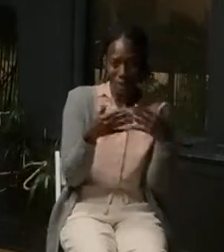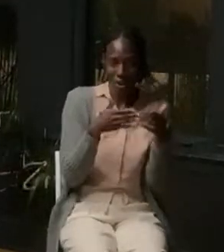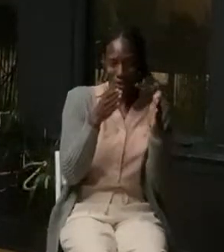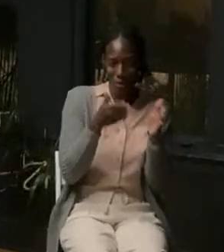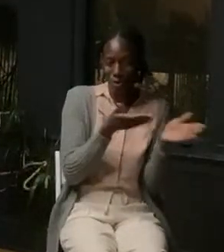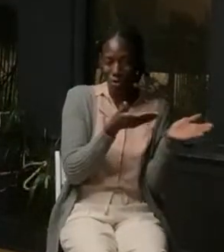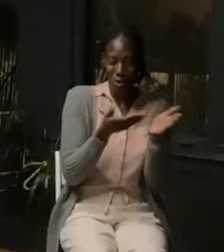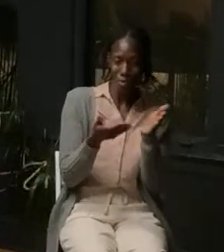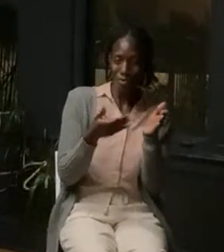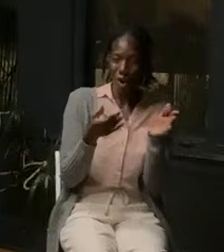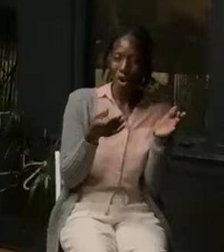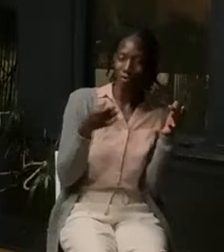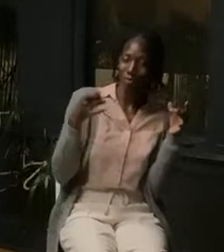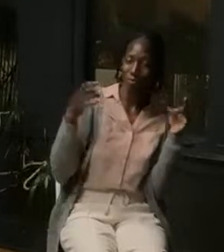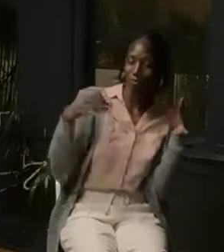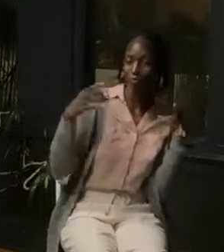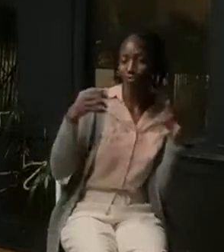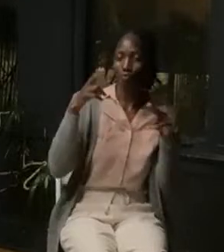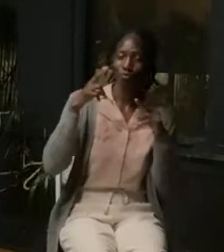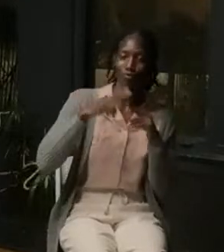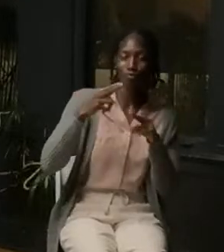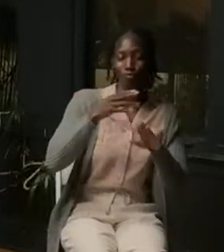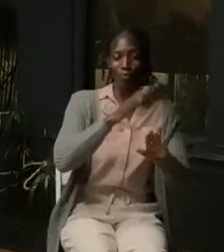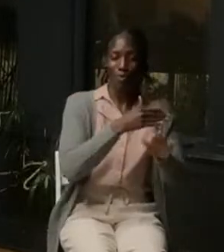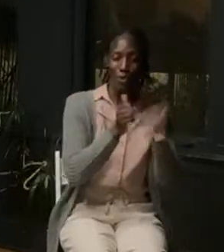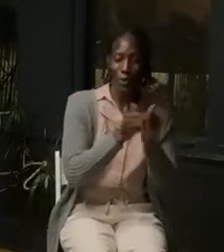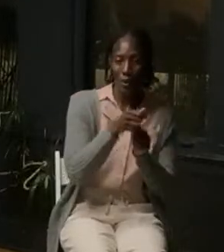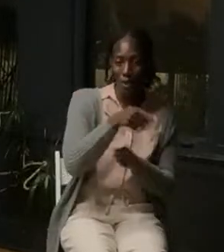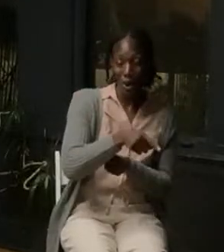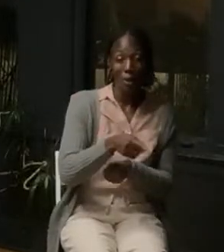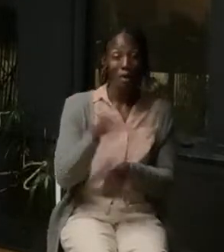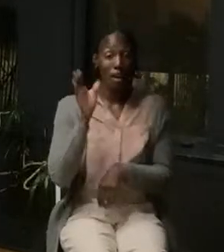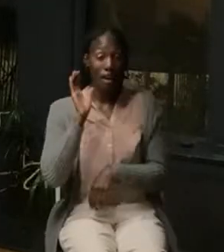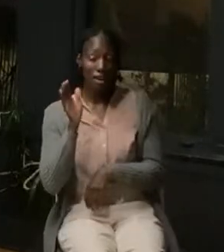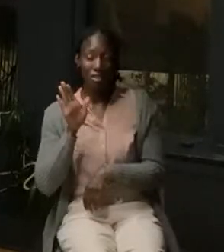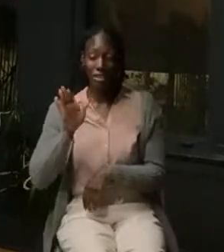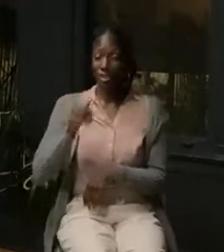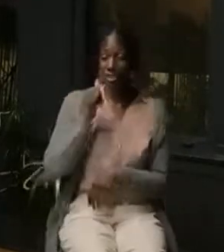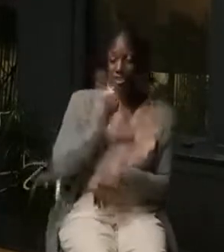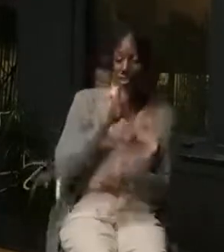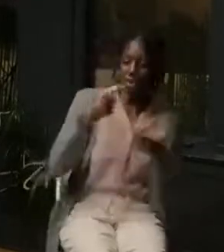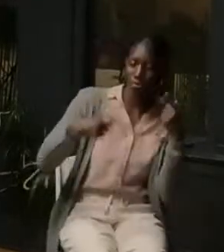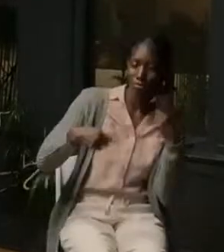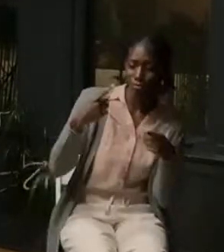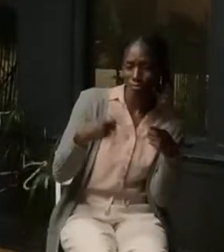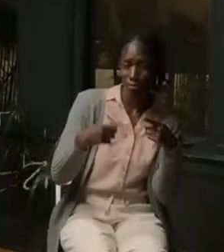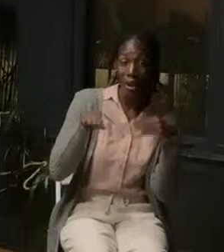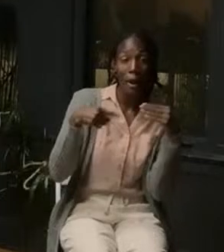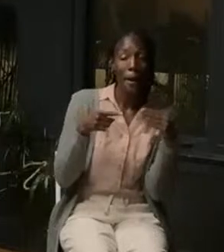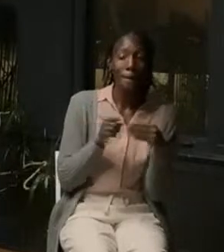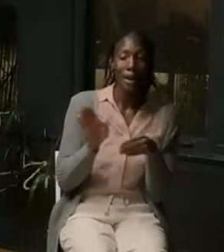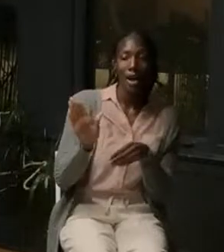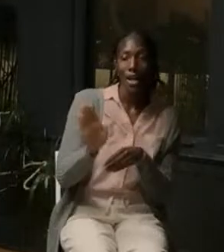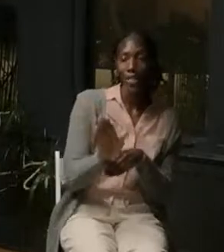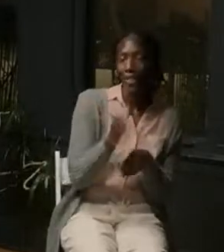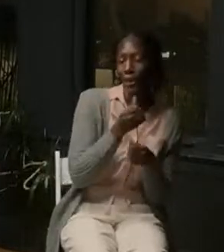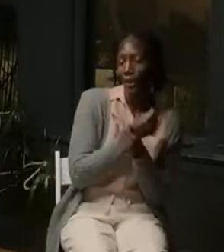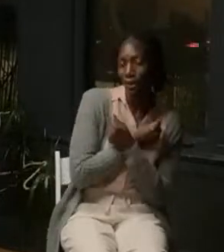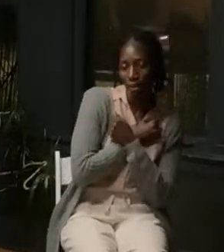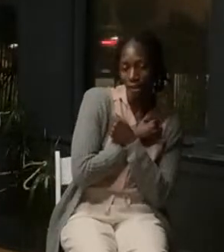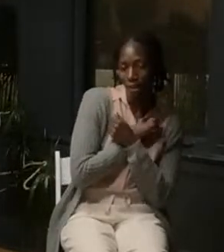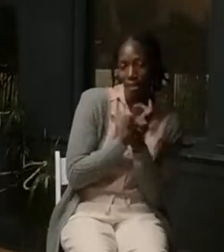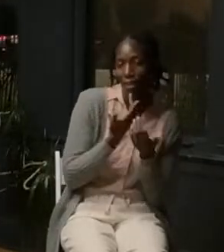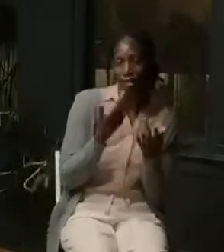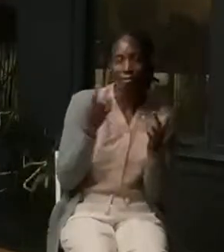turntable. A cousin and his girl argue, but about their love, and